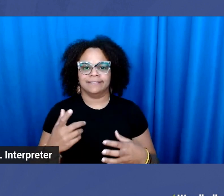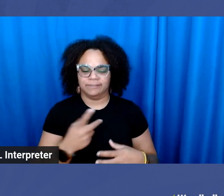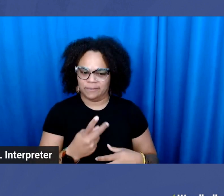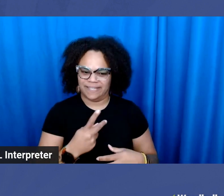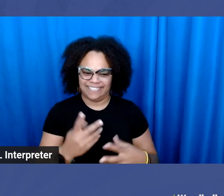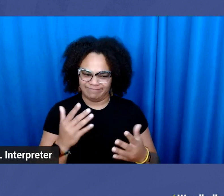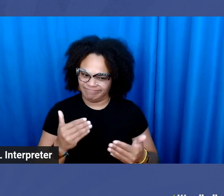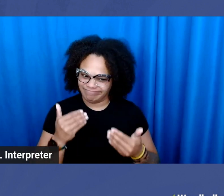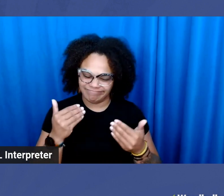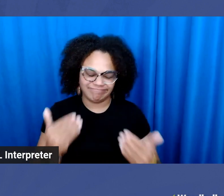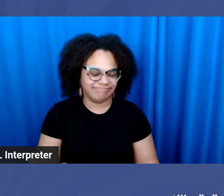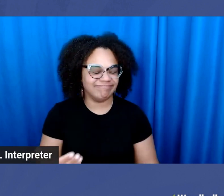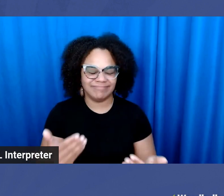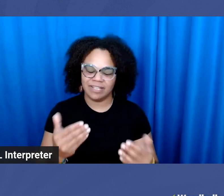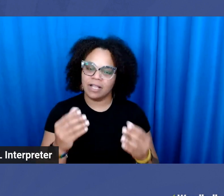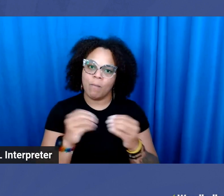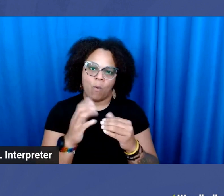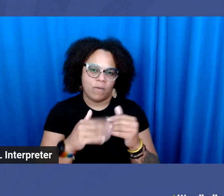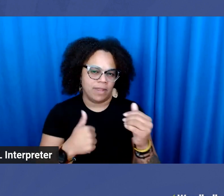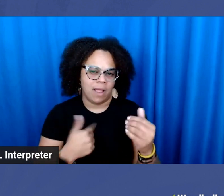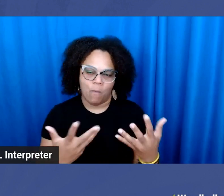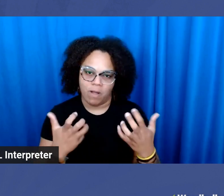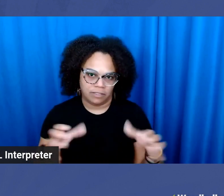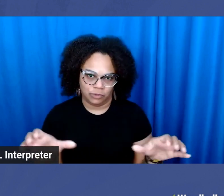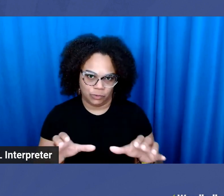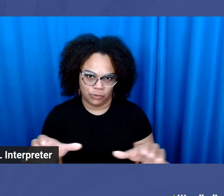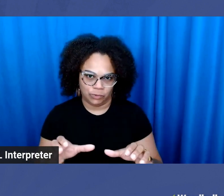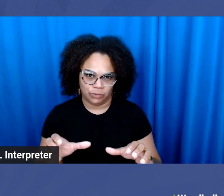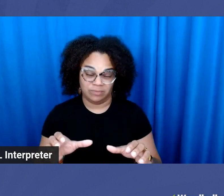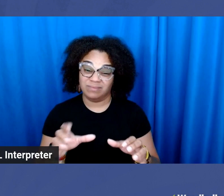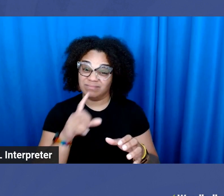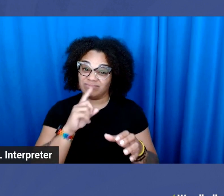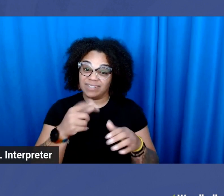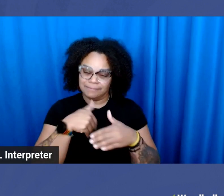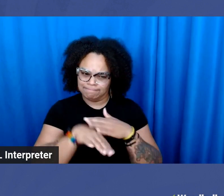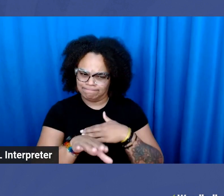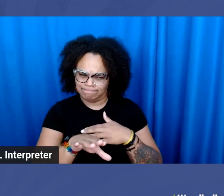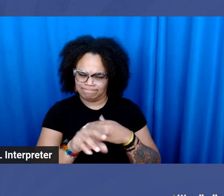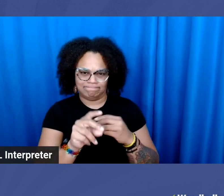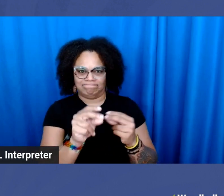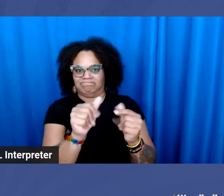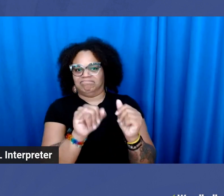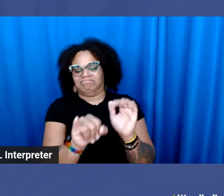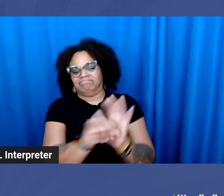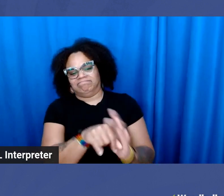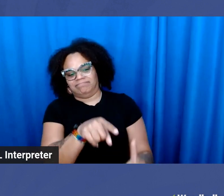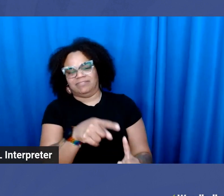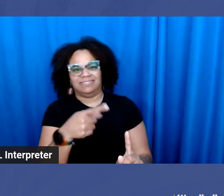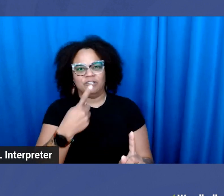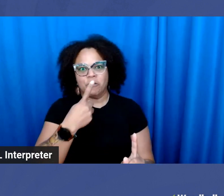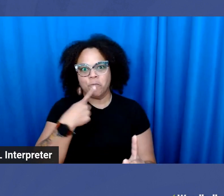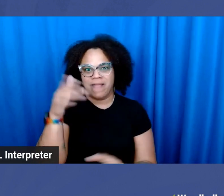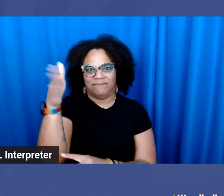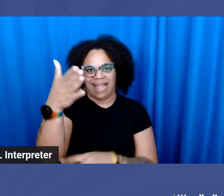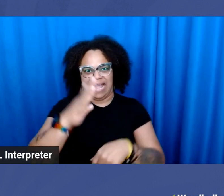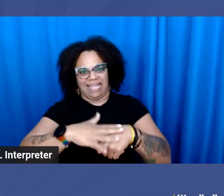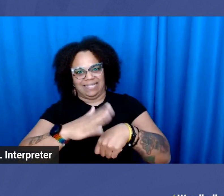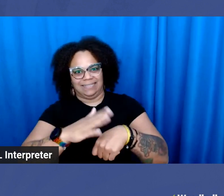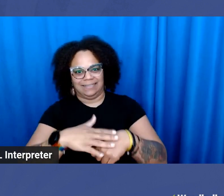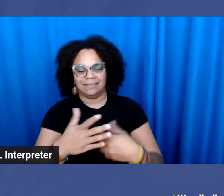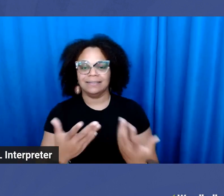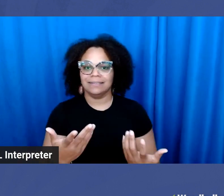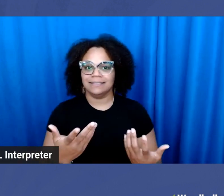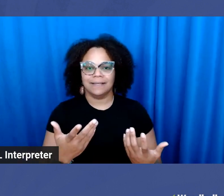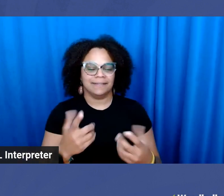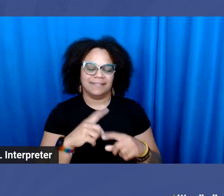that he was a red flag person. It was like, watch out for this person and all of this. So coming out of it, I remember feeling